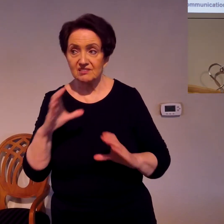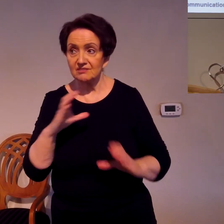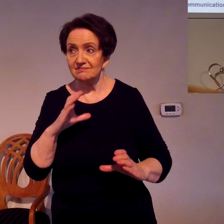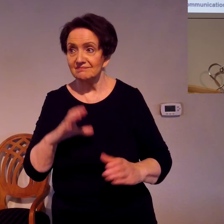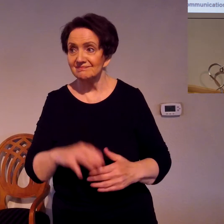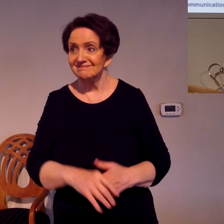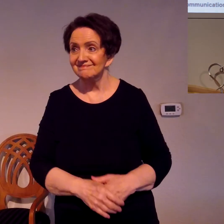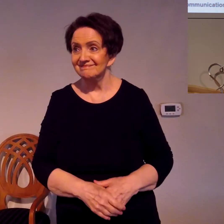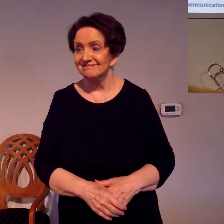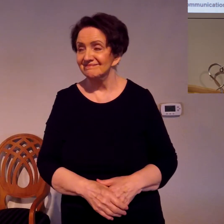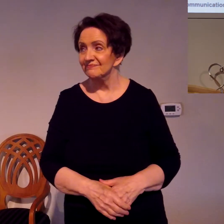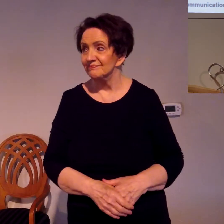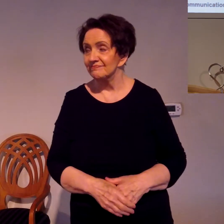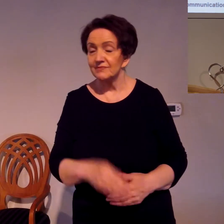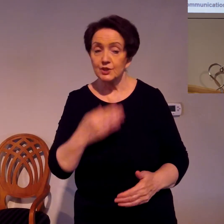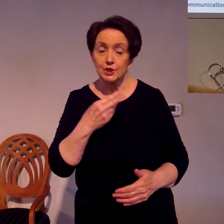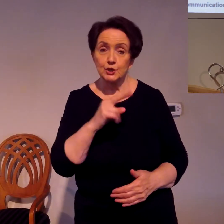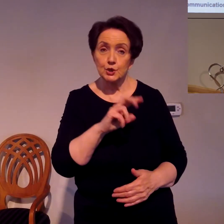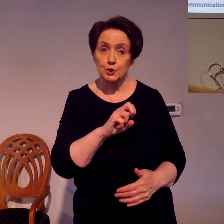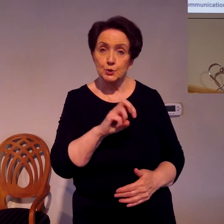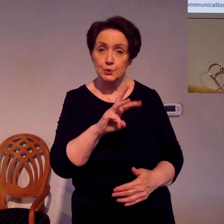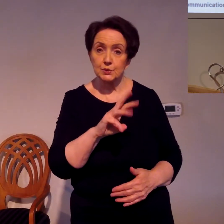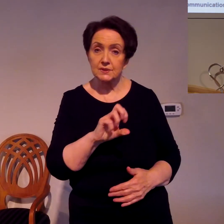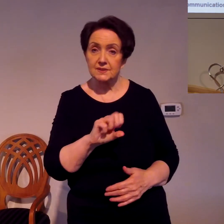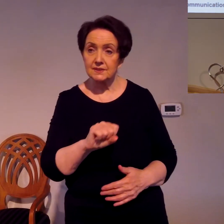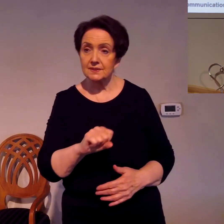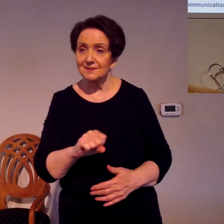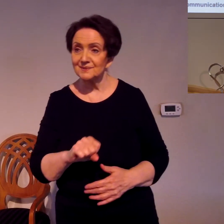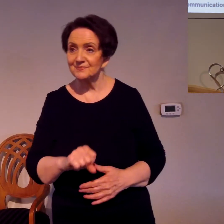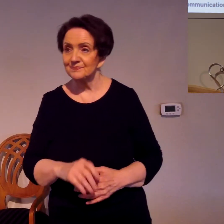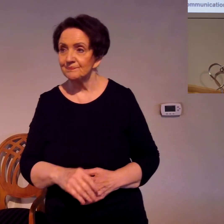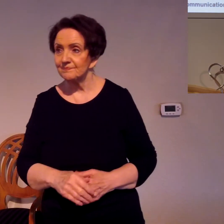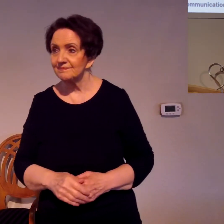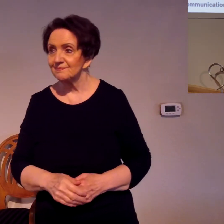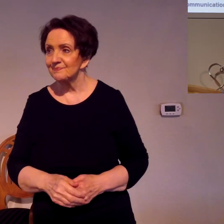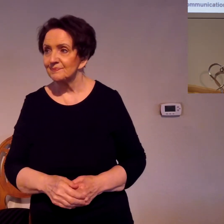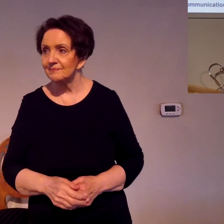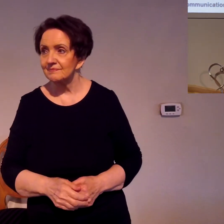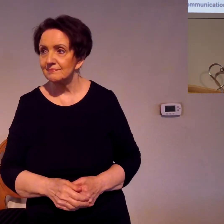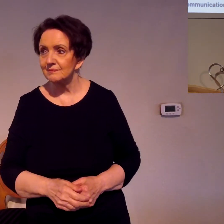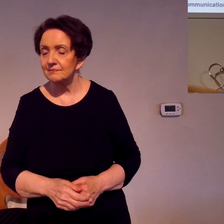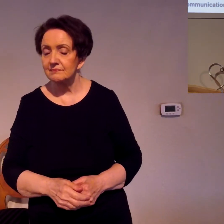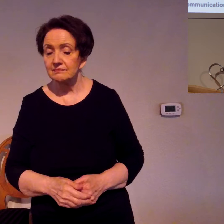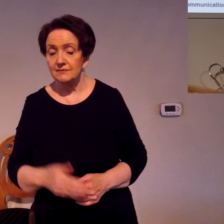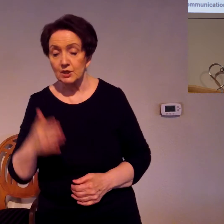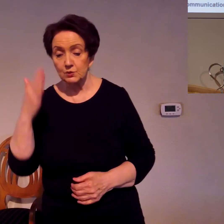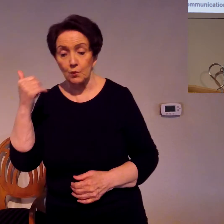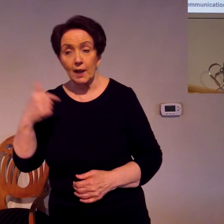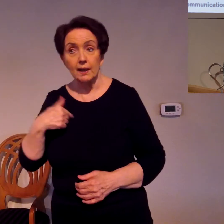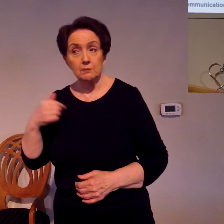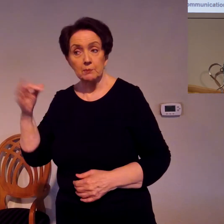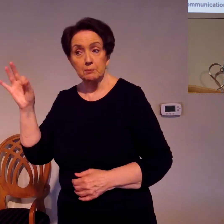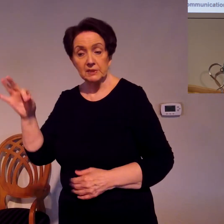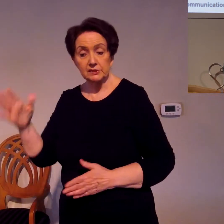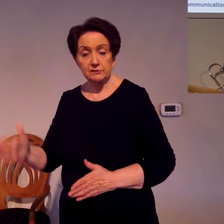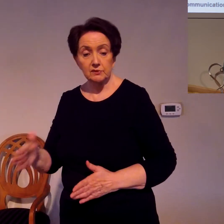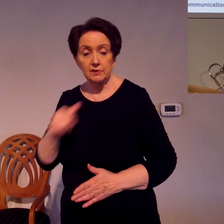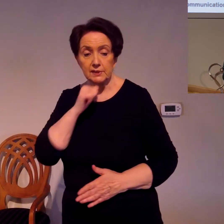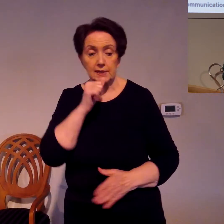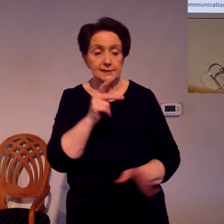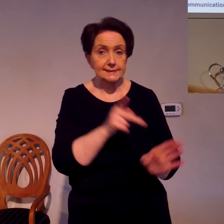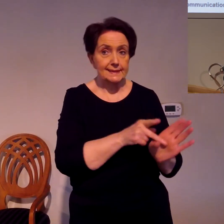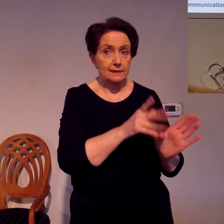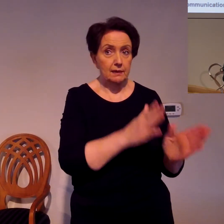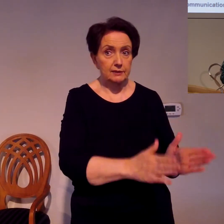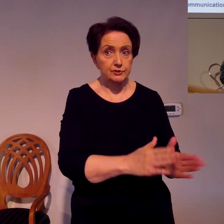Now, the good news, which is why I am a minister and not a psychologist.